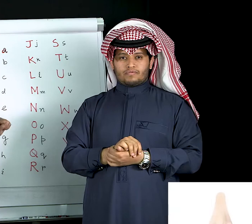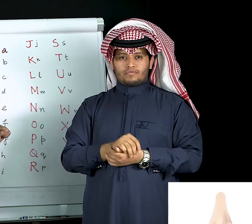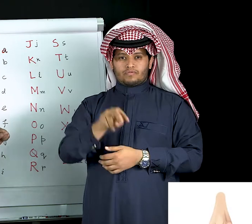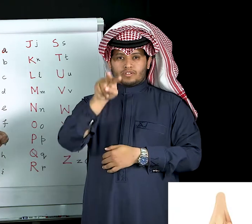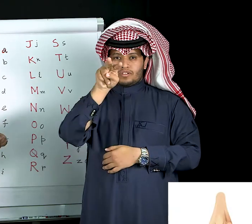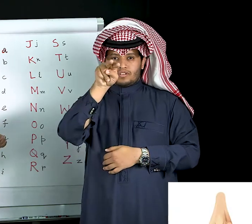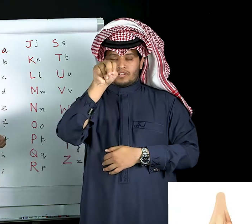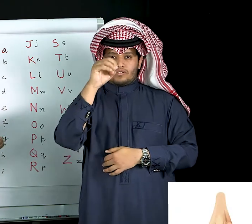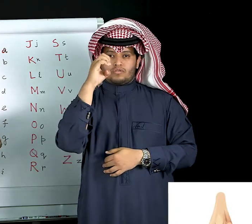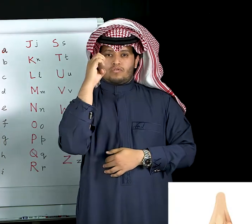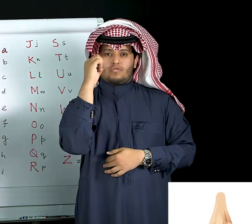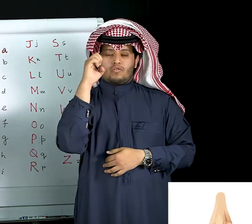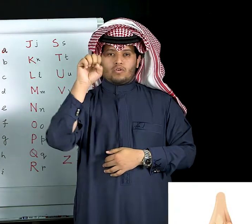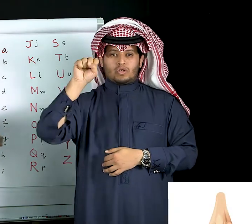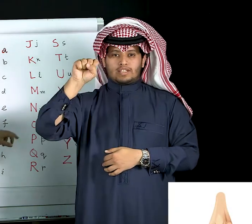nose.